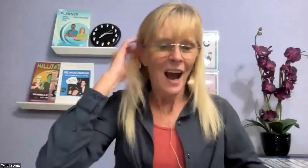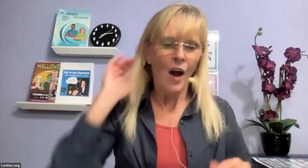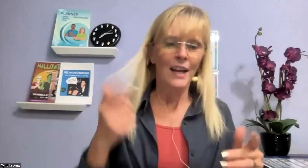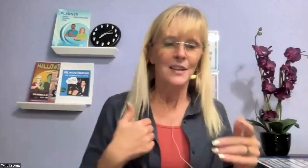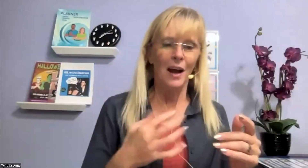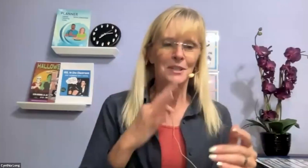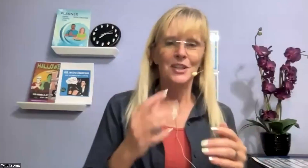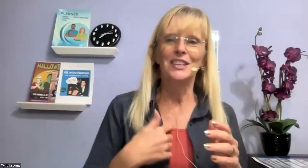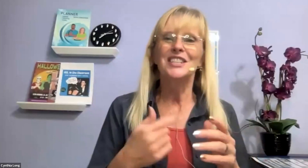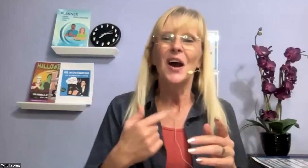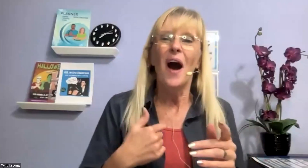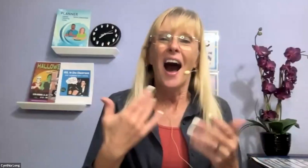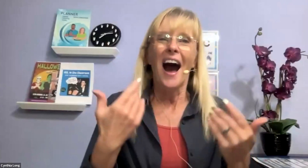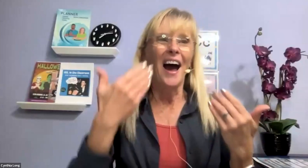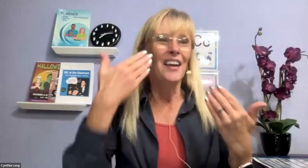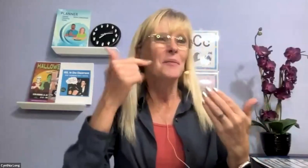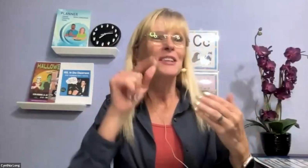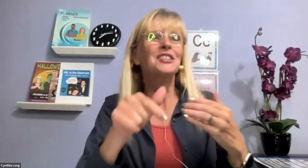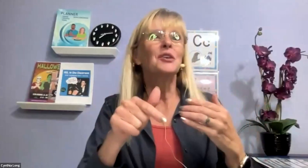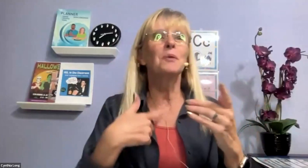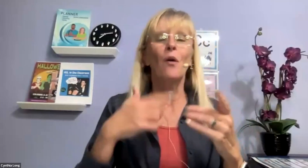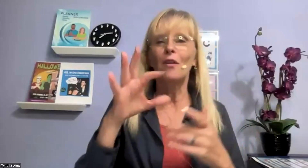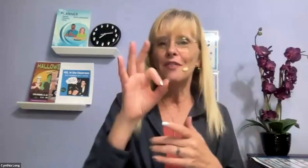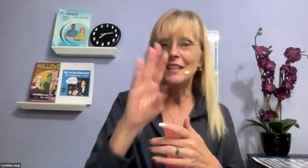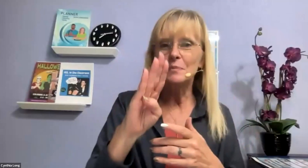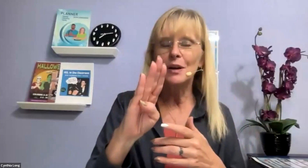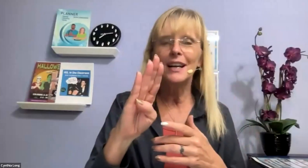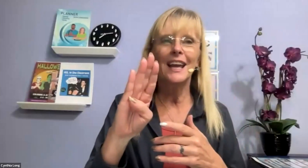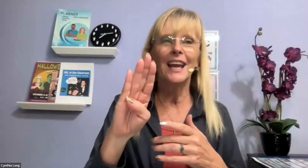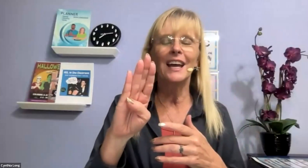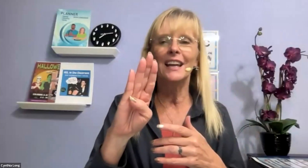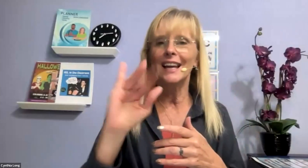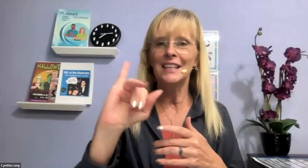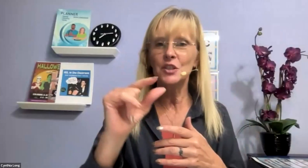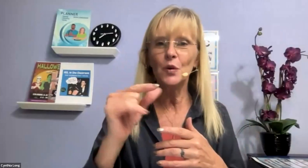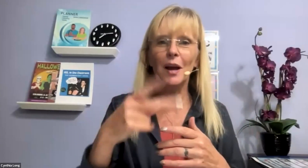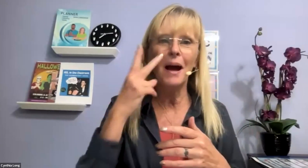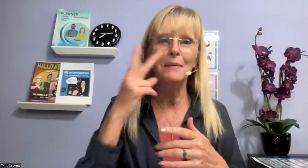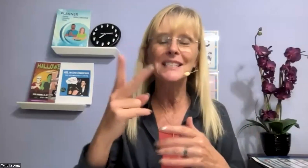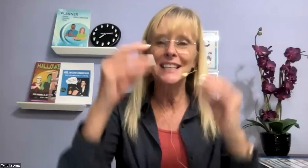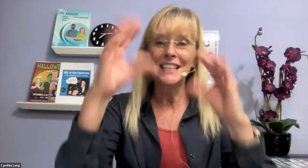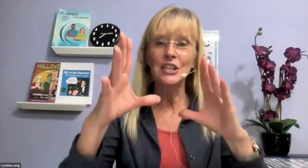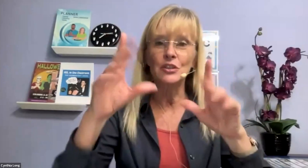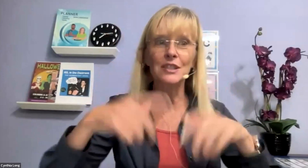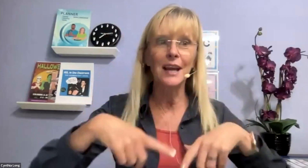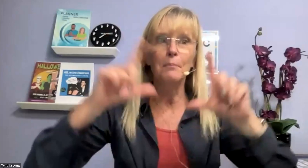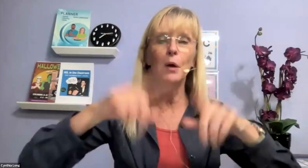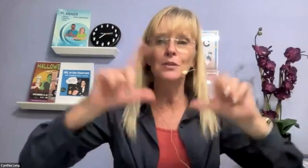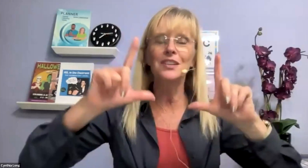Okay, so I'm just curious, I don't know about you, but on Facebook and like Instagram, I'm seeing teachers like post